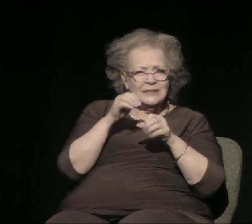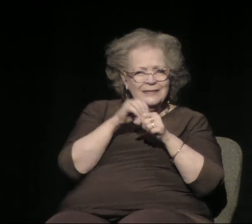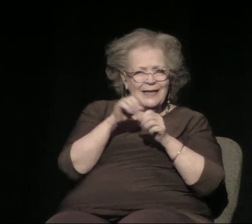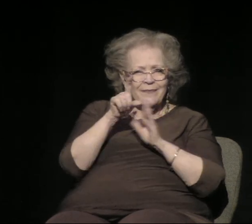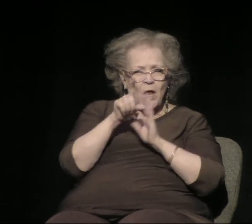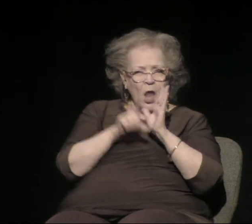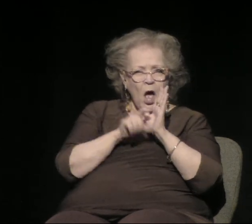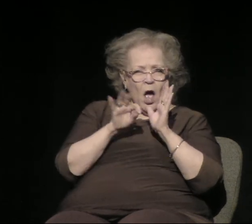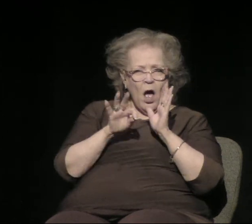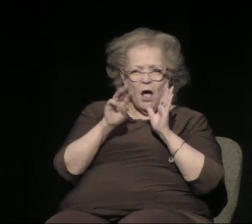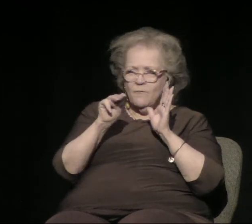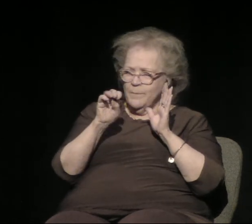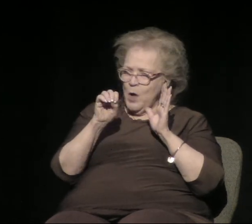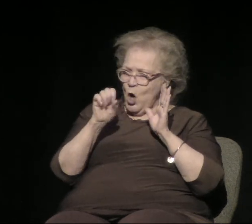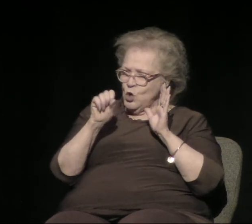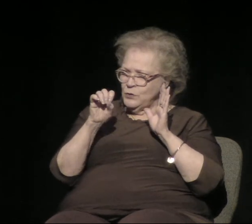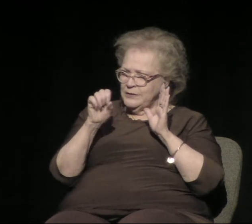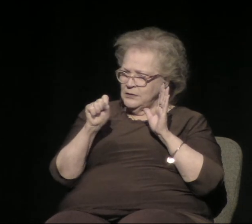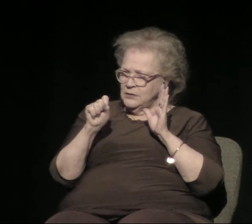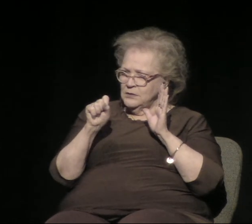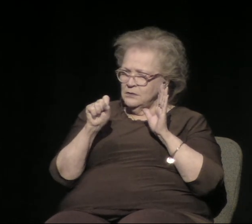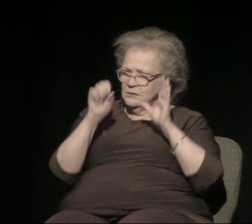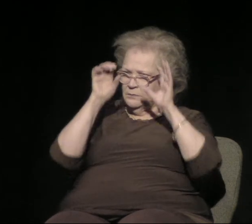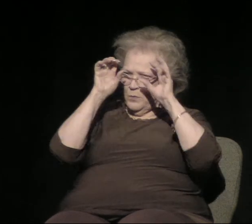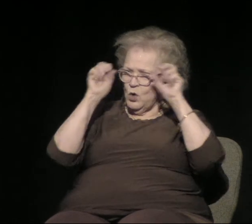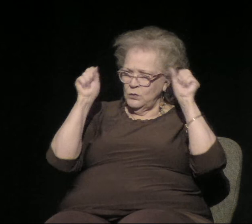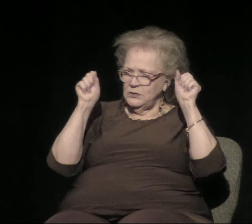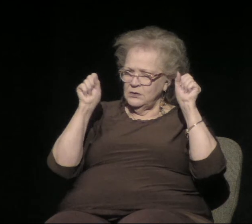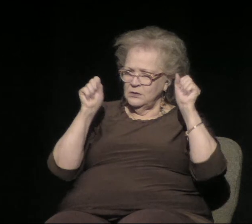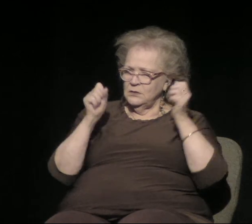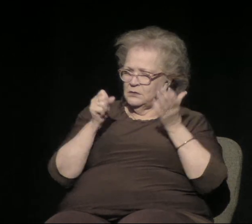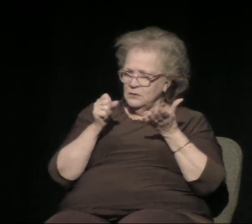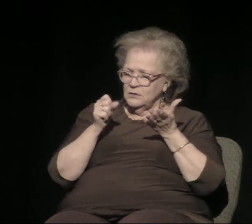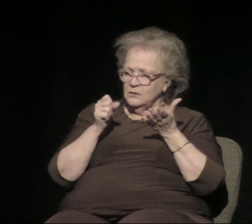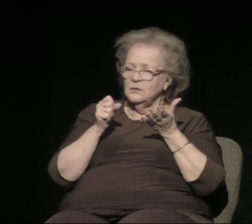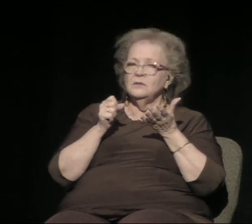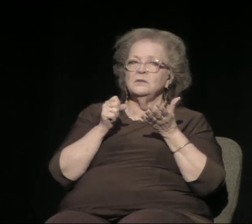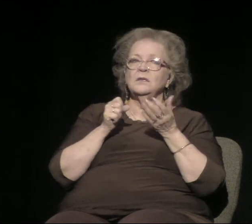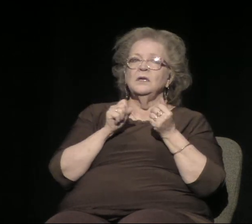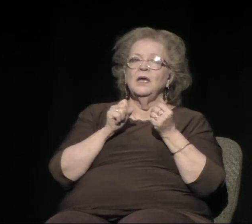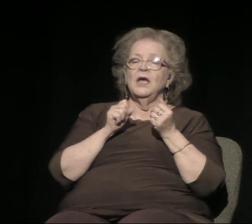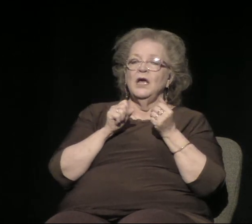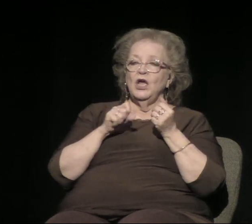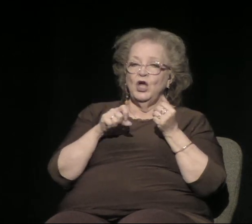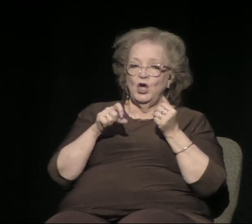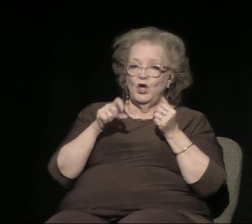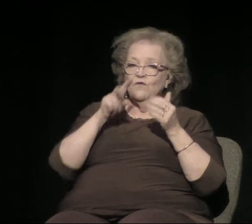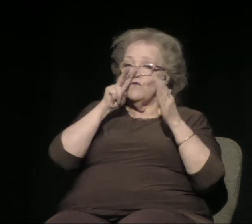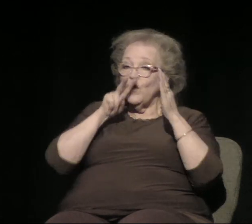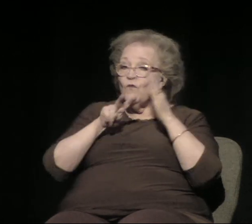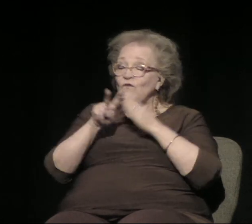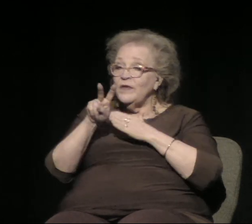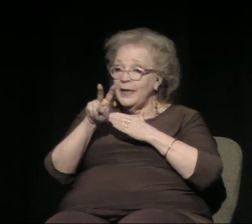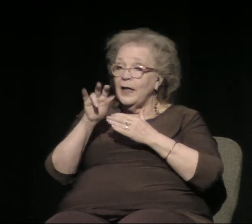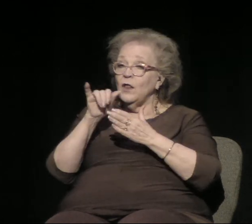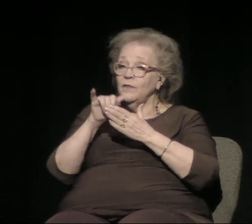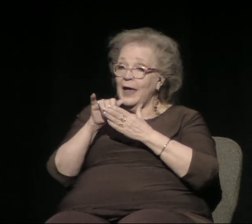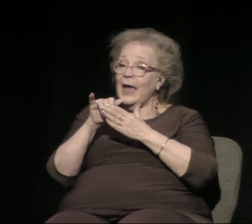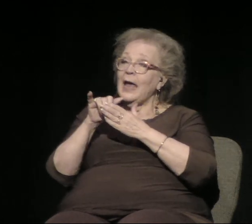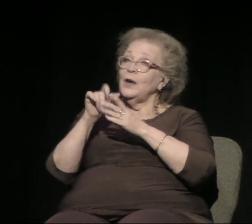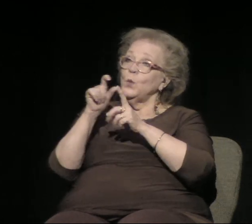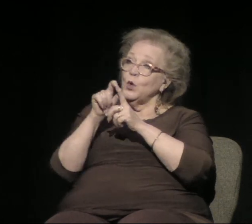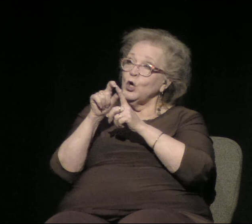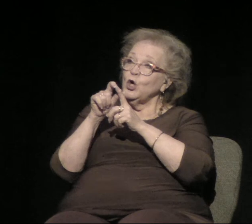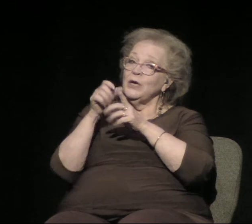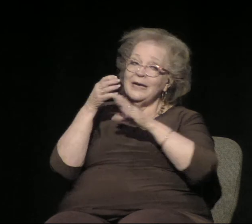law of Moses? Well, verses 12 to 14 talk about those. It says that you have fulfilled the words spoken against us and